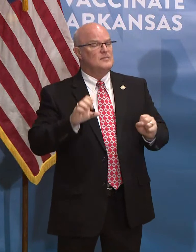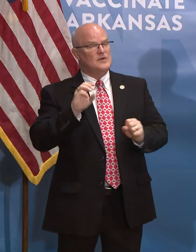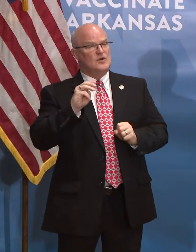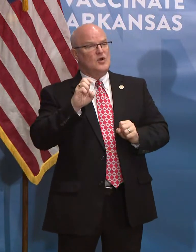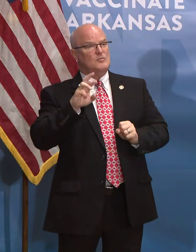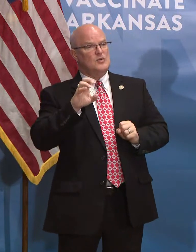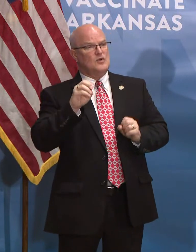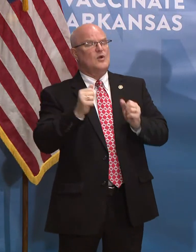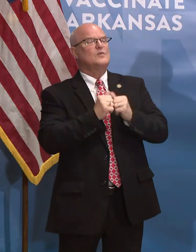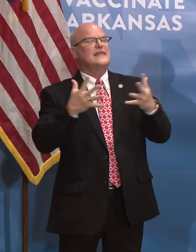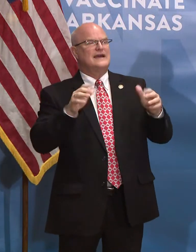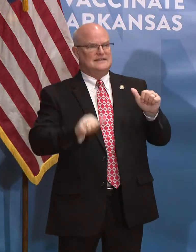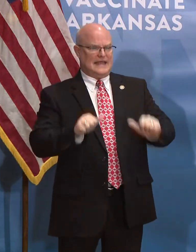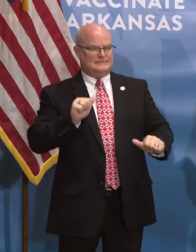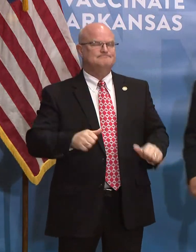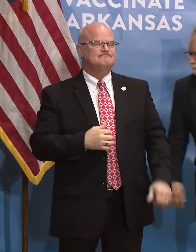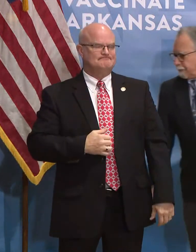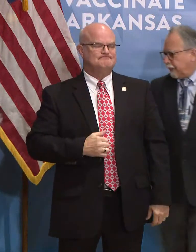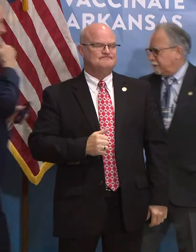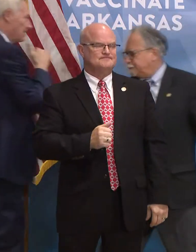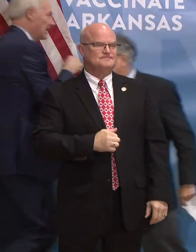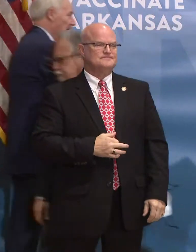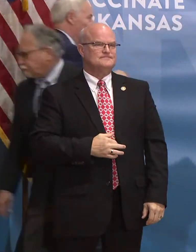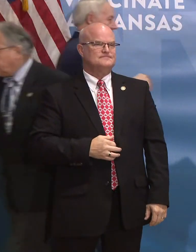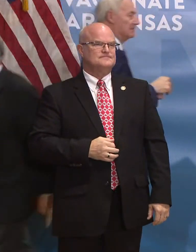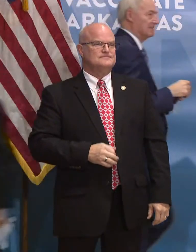Omicron without a doubt.